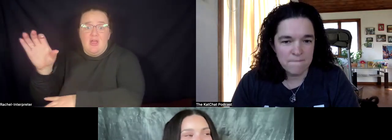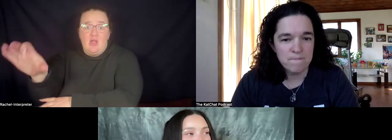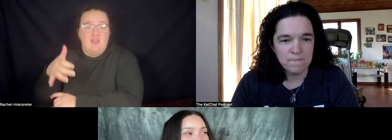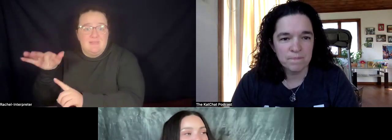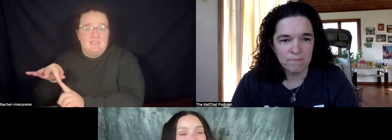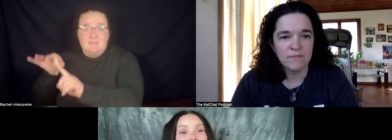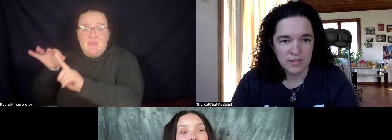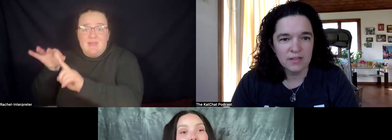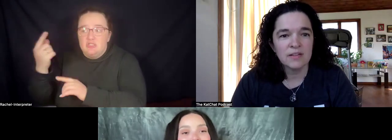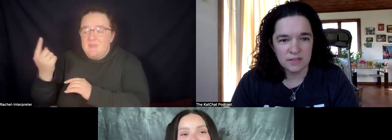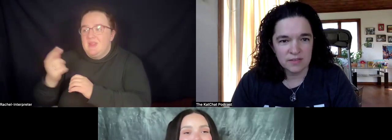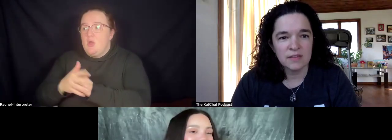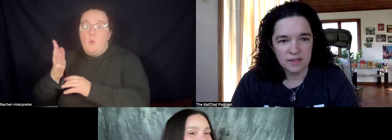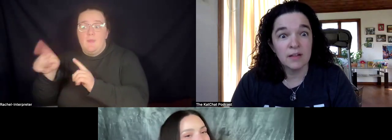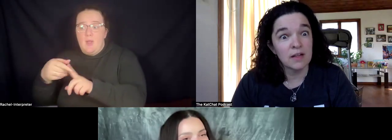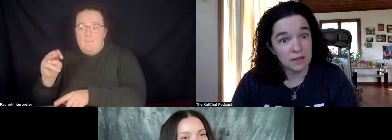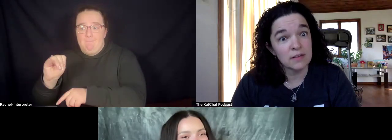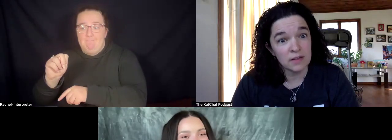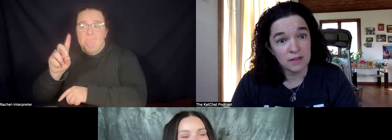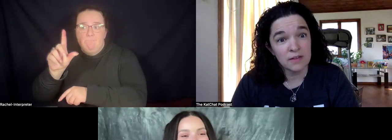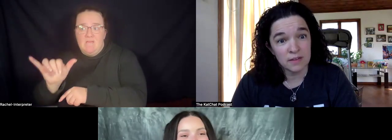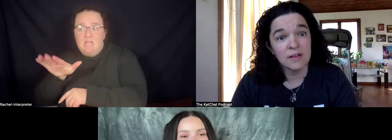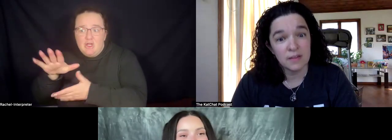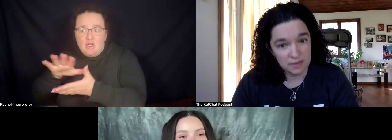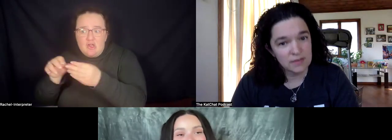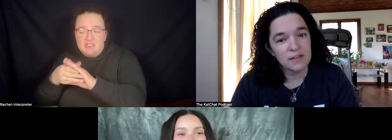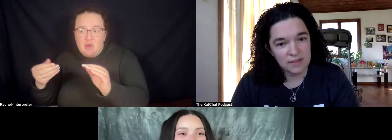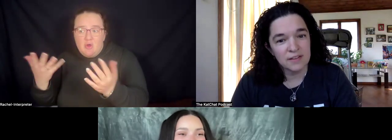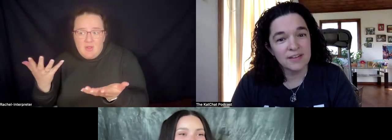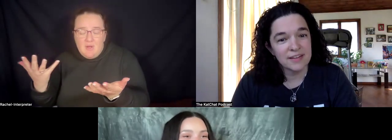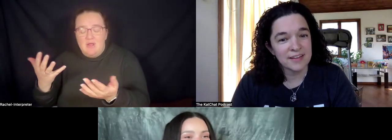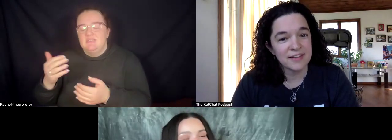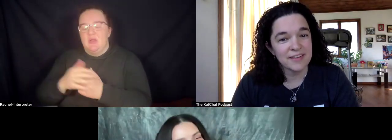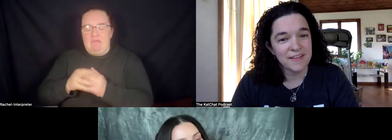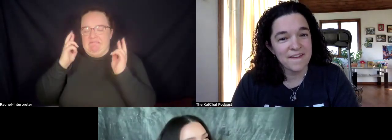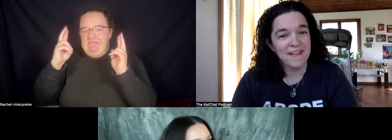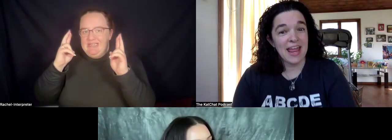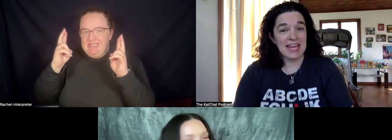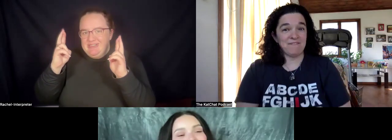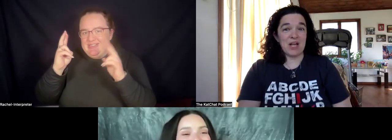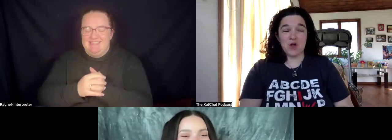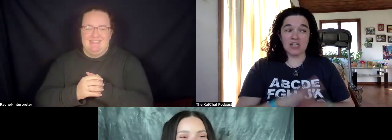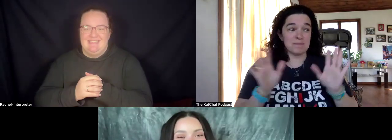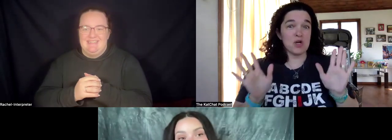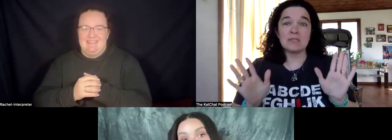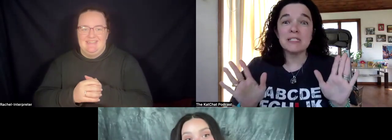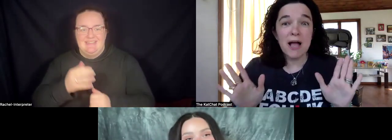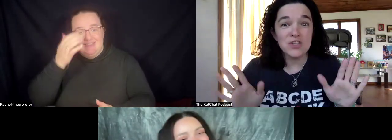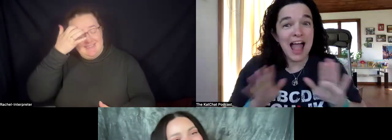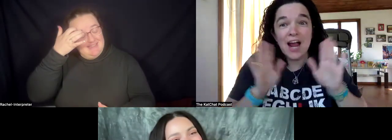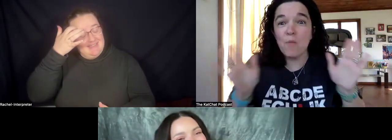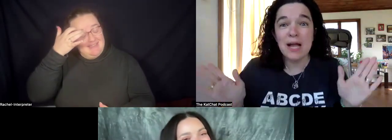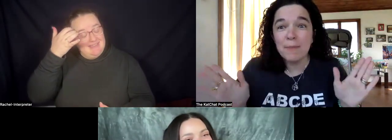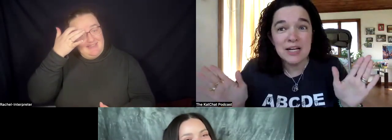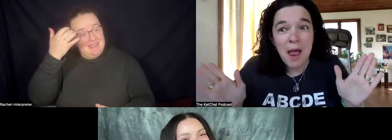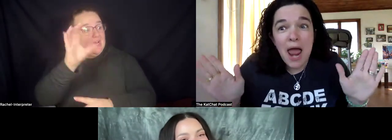special? Can there be like what about Mindy? Mindy didn't get a story sort of thing. So yeah, fingers crossed. Yeah, Maybe fingers crossed. maybe it'll come Christmas back.